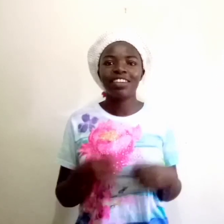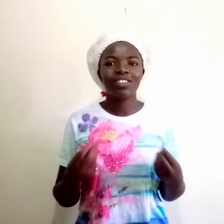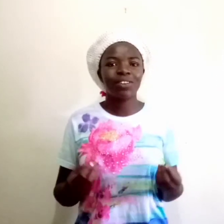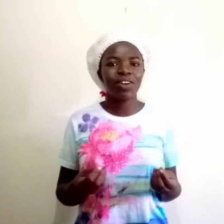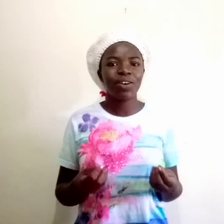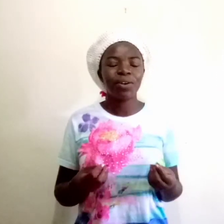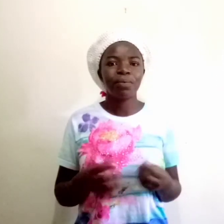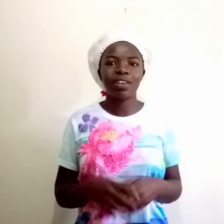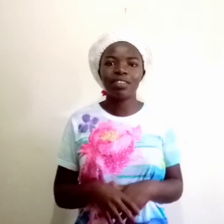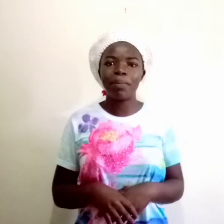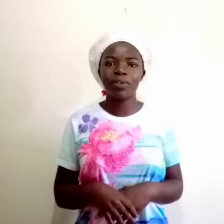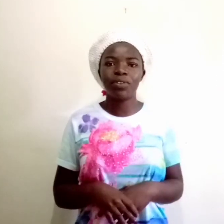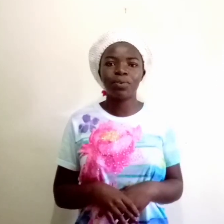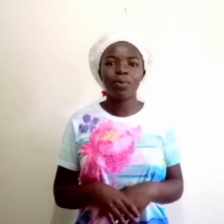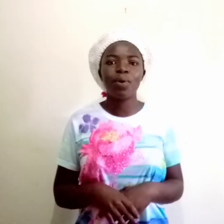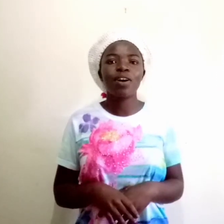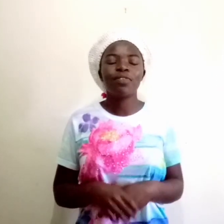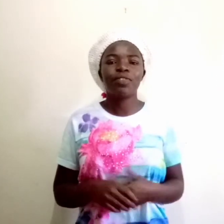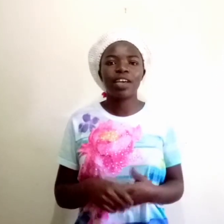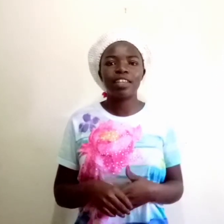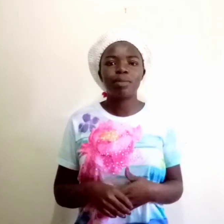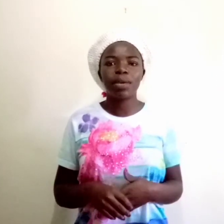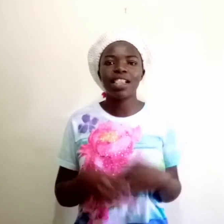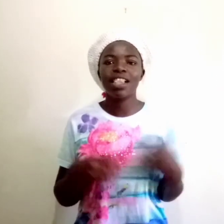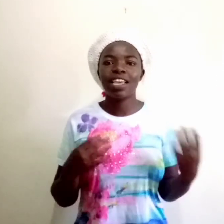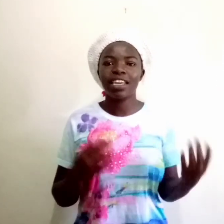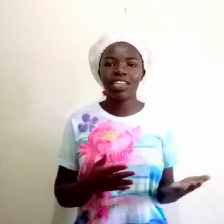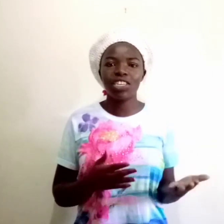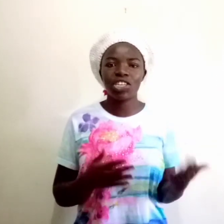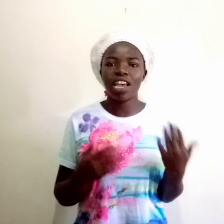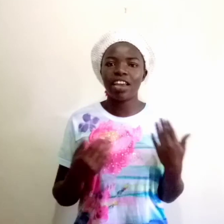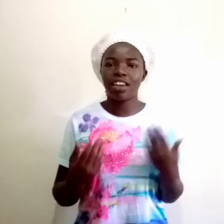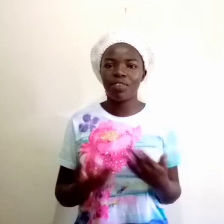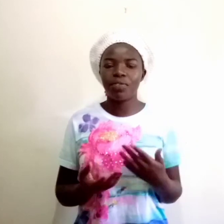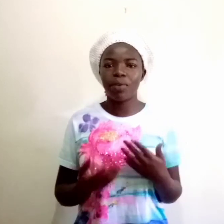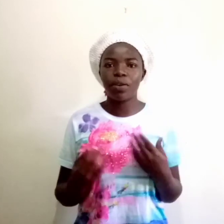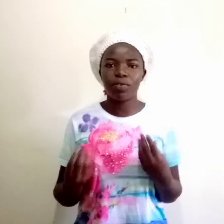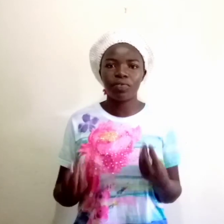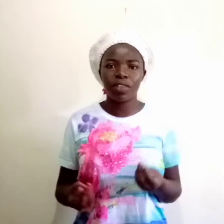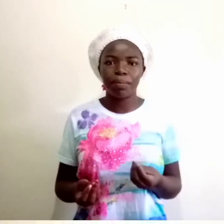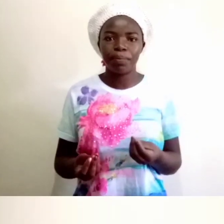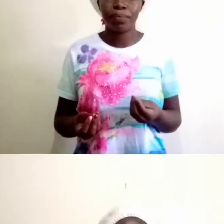so we are supposed to fingerspell each and every one of them.